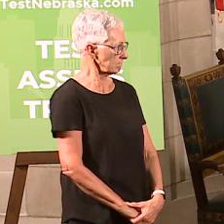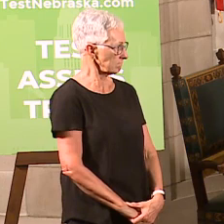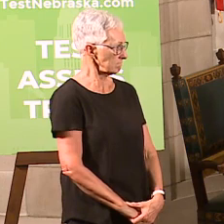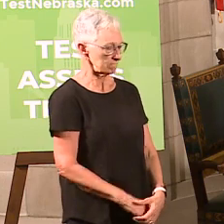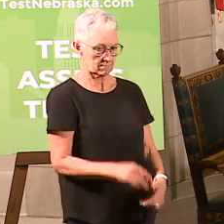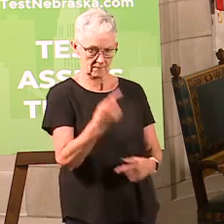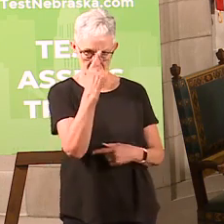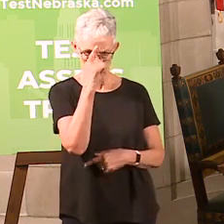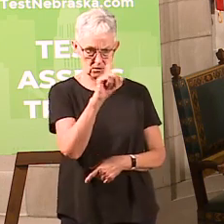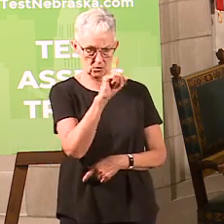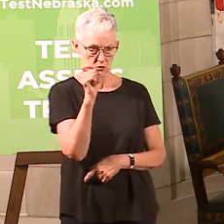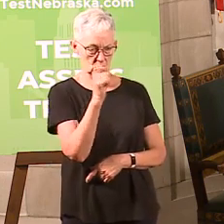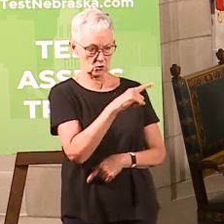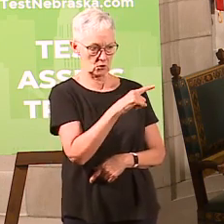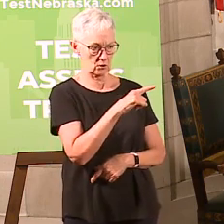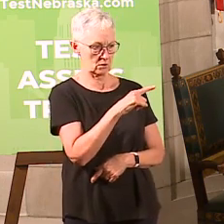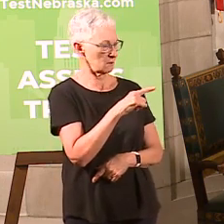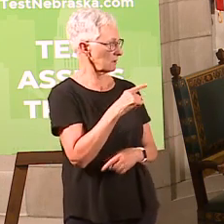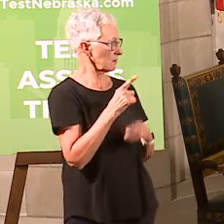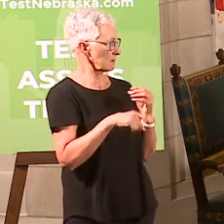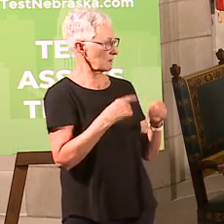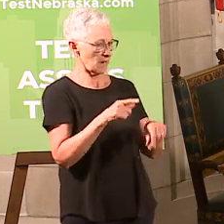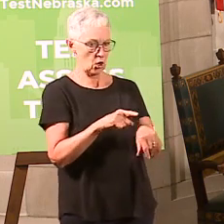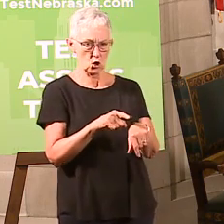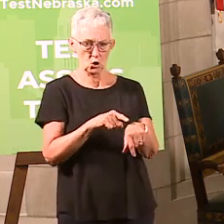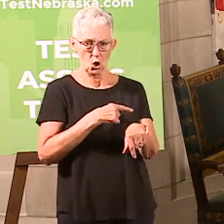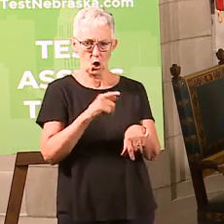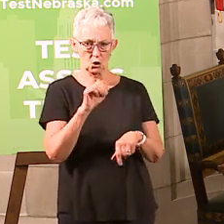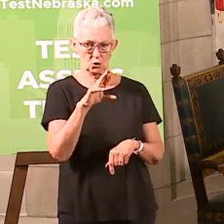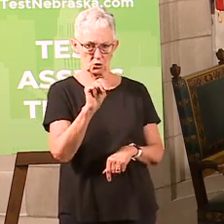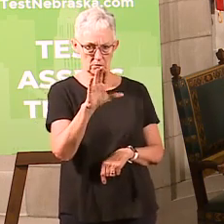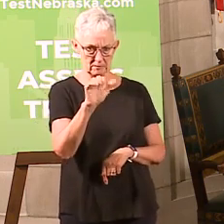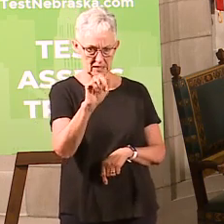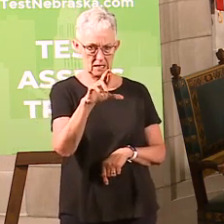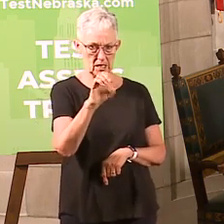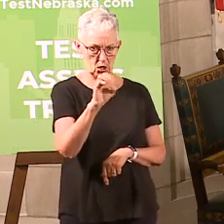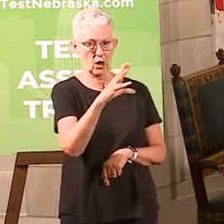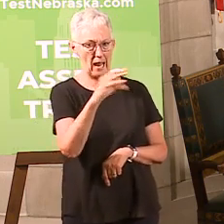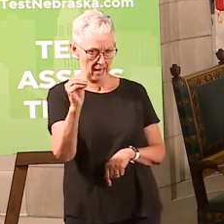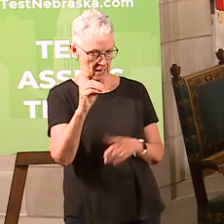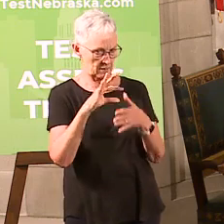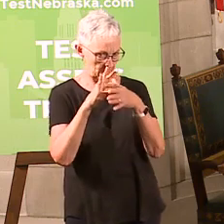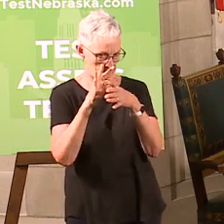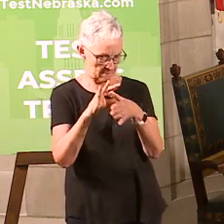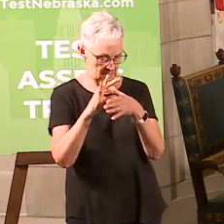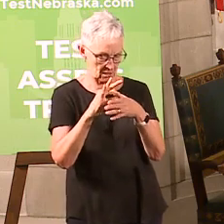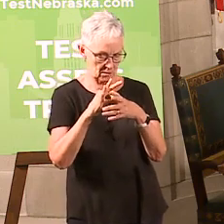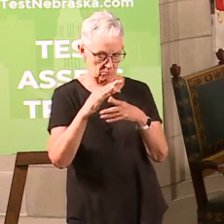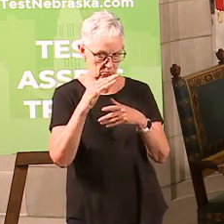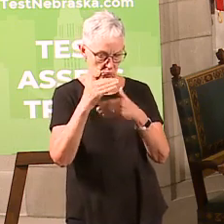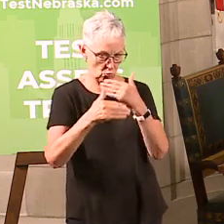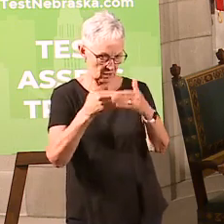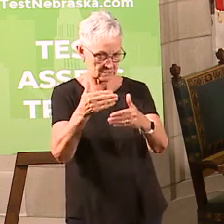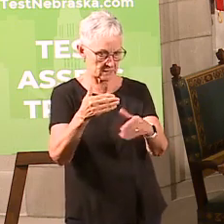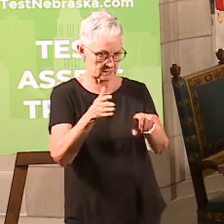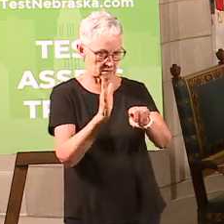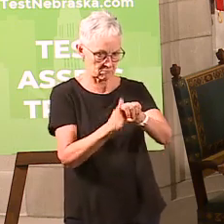I think the question was repeated. Is it about long-term care and meat processing? Yeah. Yes, okay. So for meat